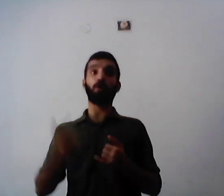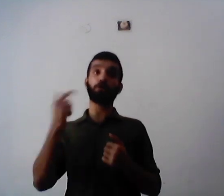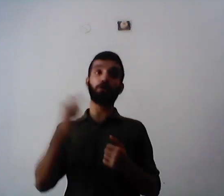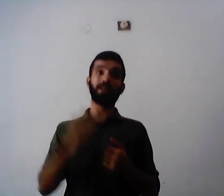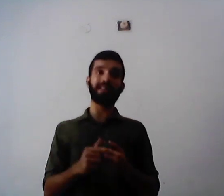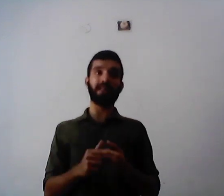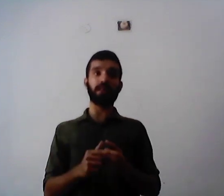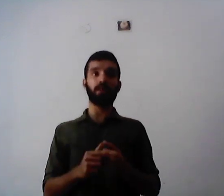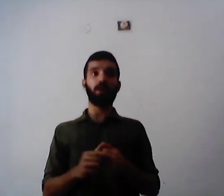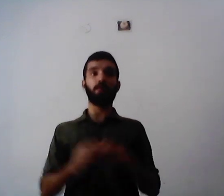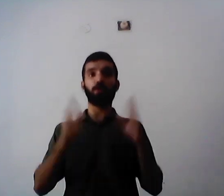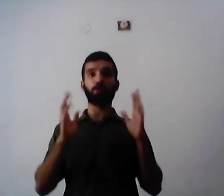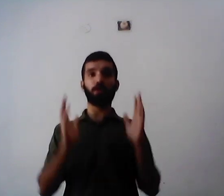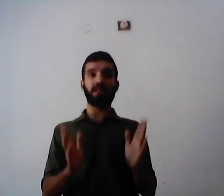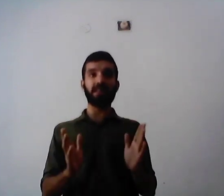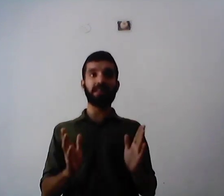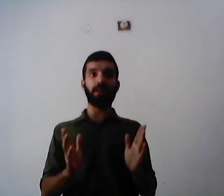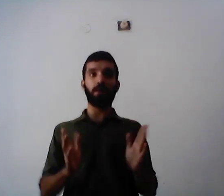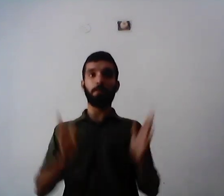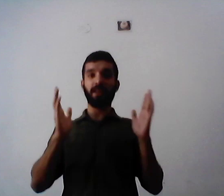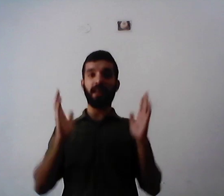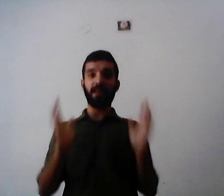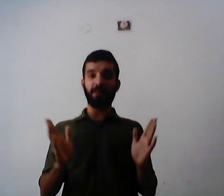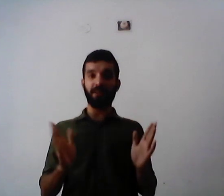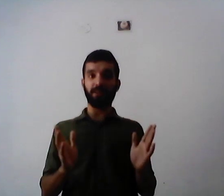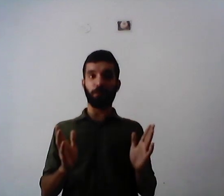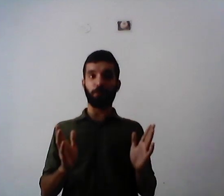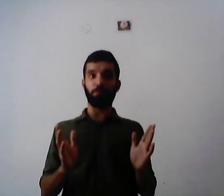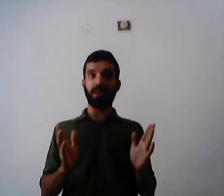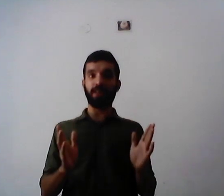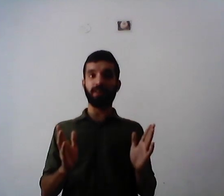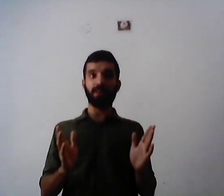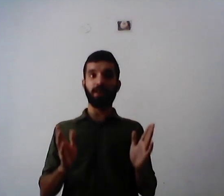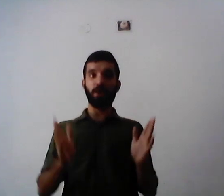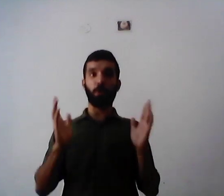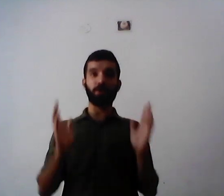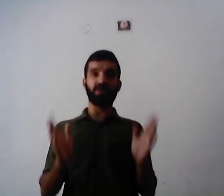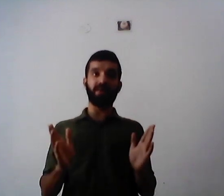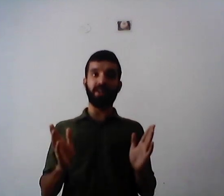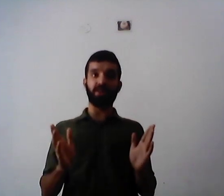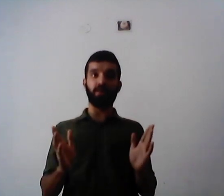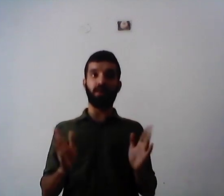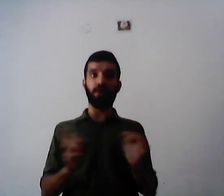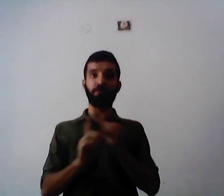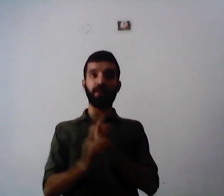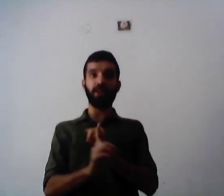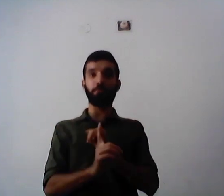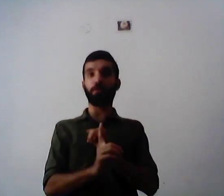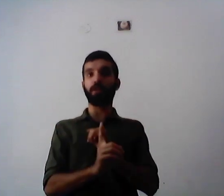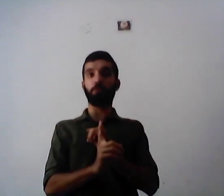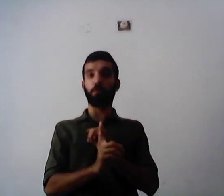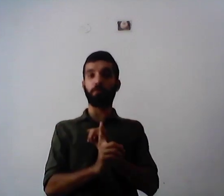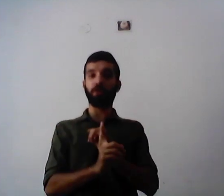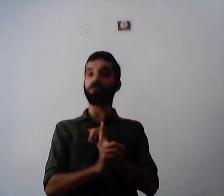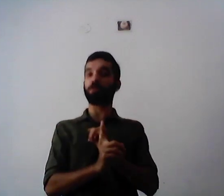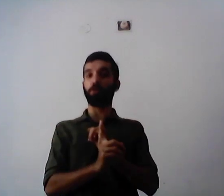also address the elephant in the room, that is concentration, a very important property of